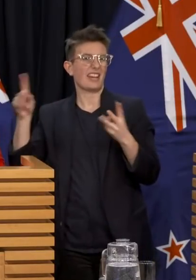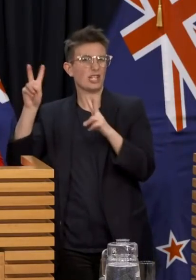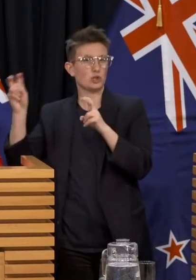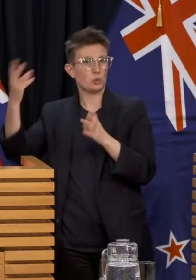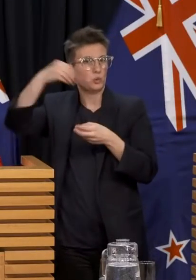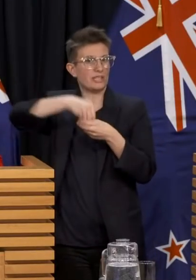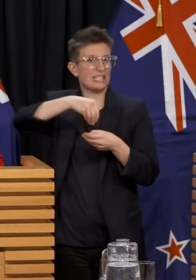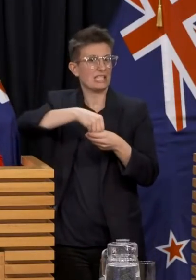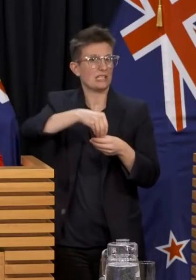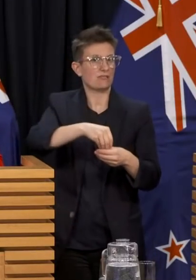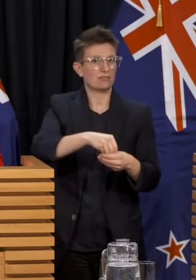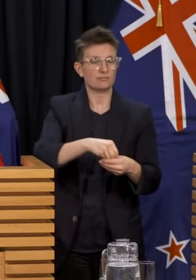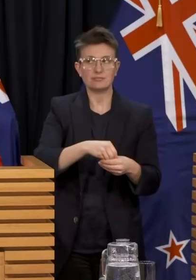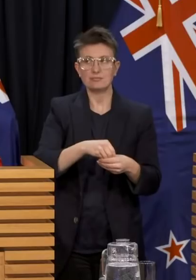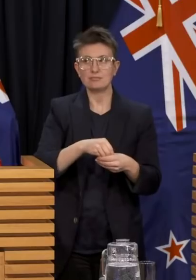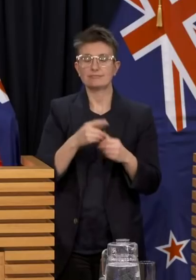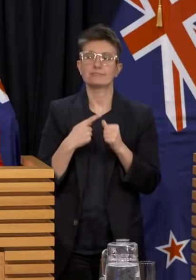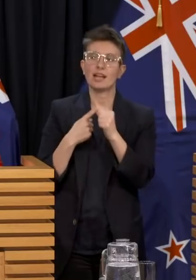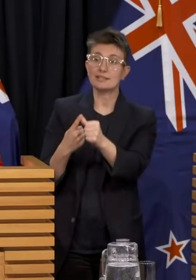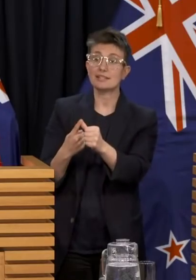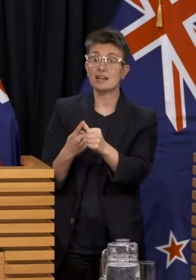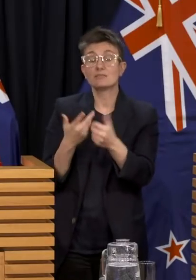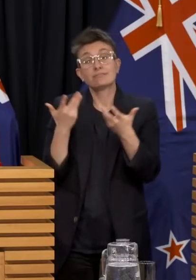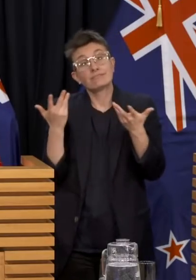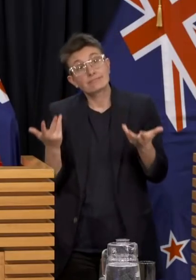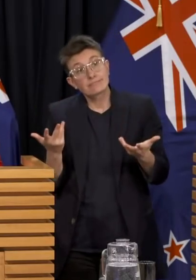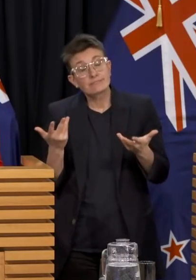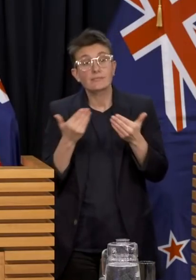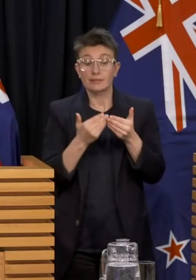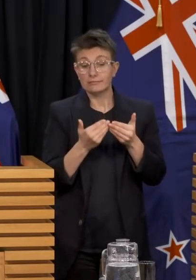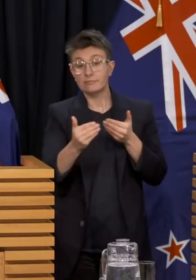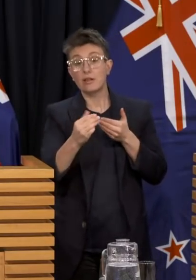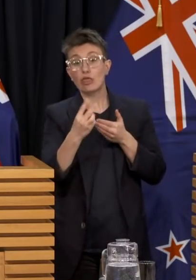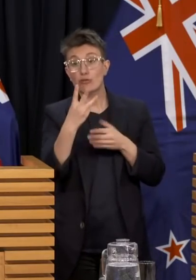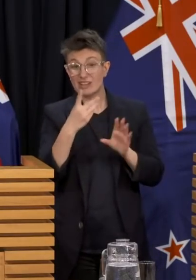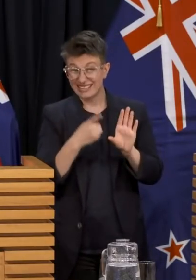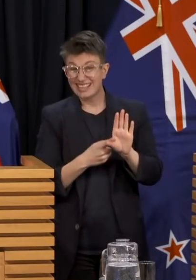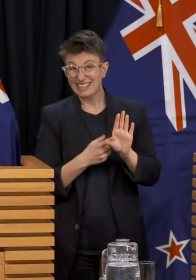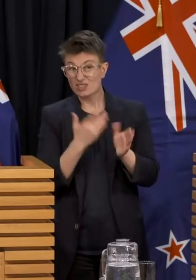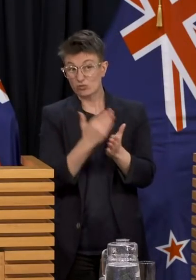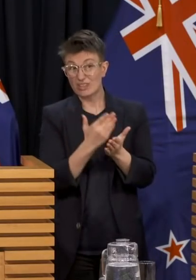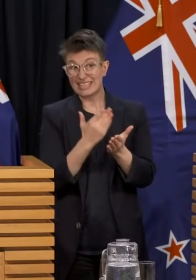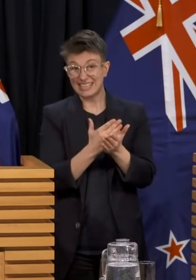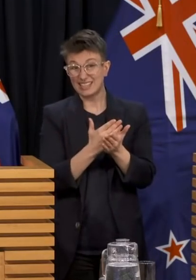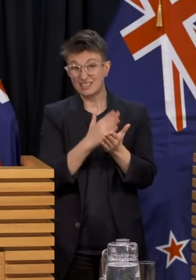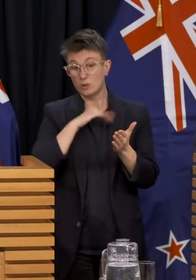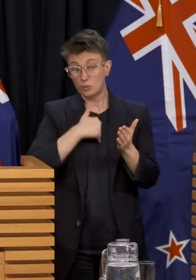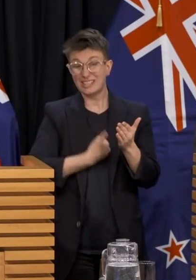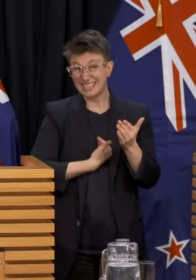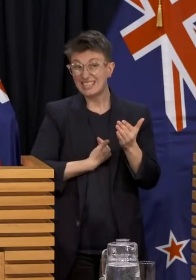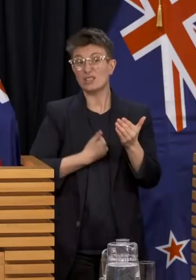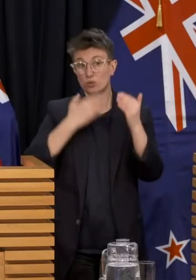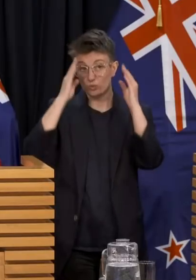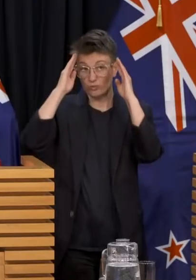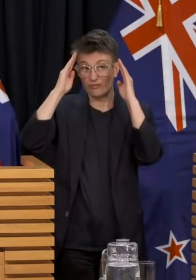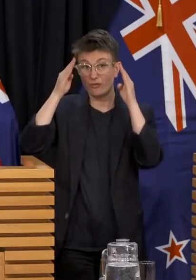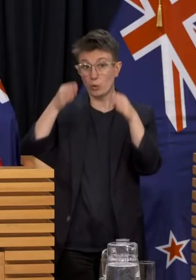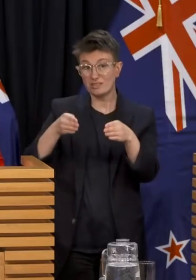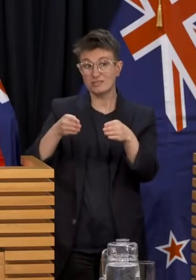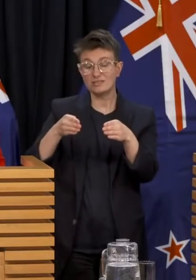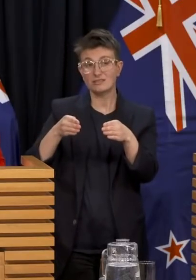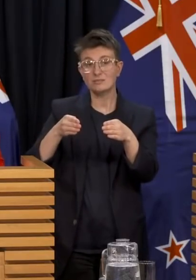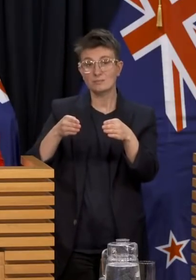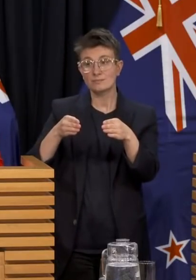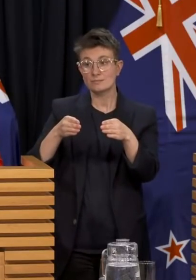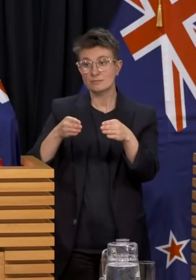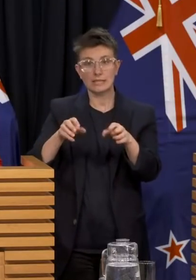that in large part, yes, the next 3 years have been predetermined by the need for whoever